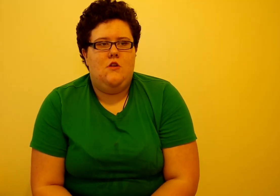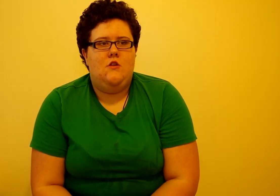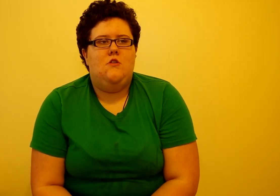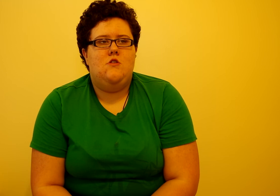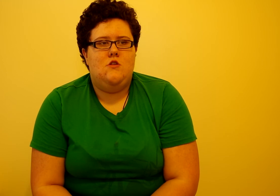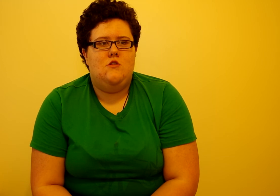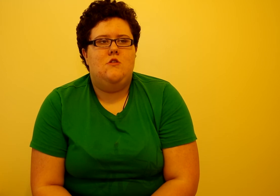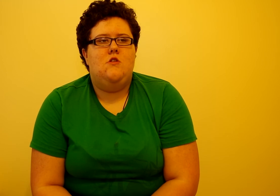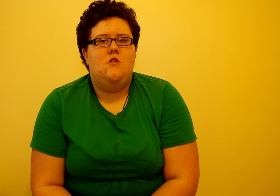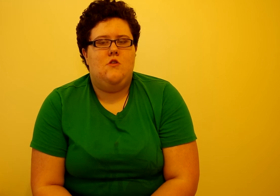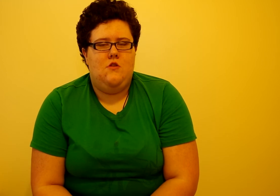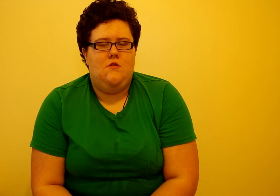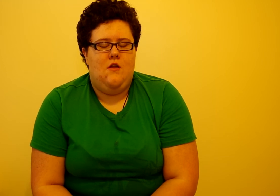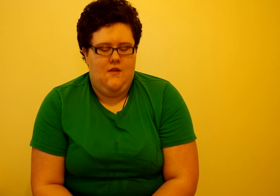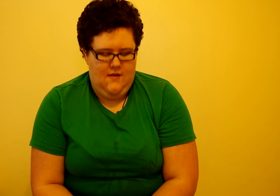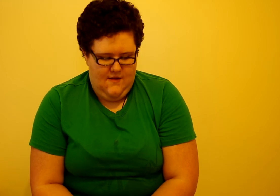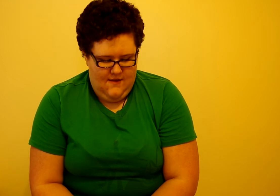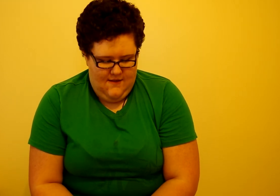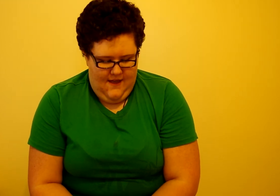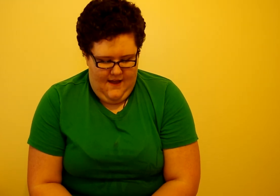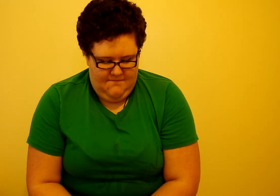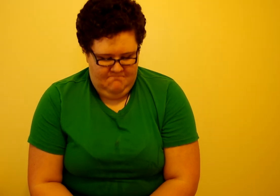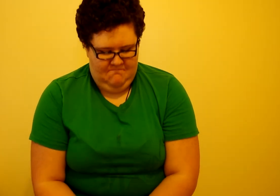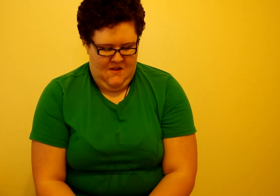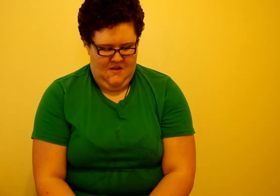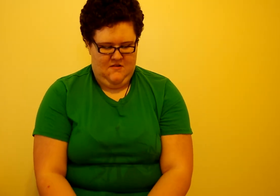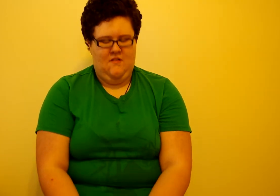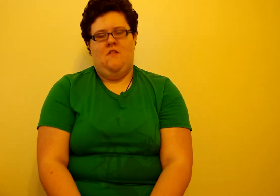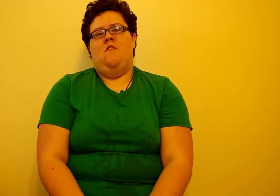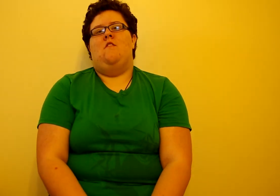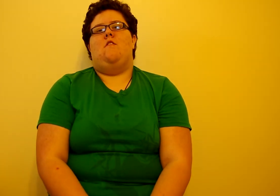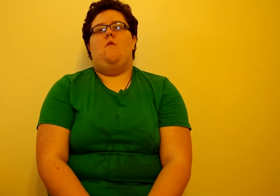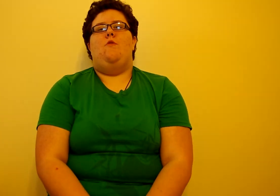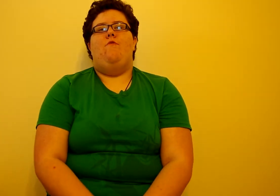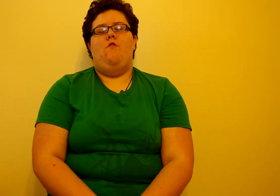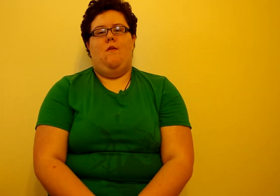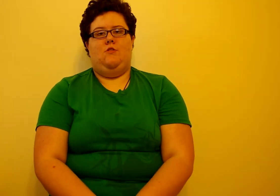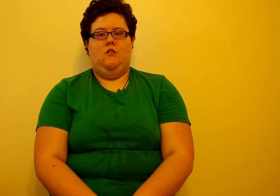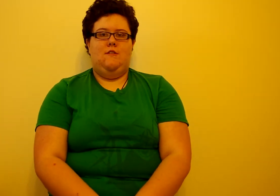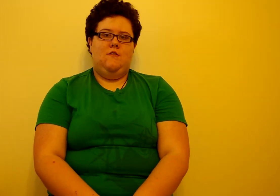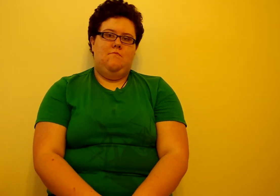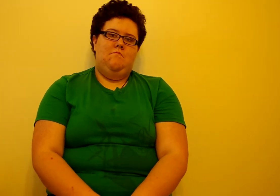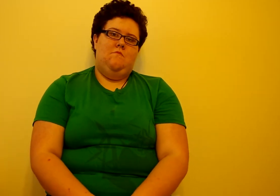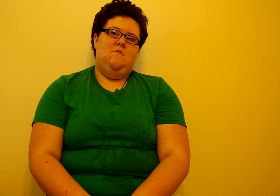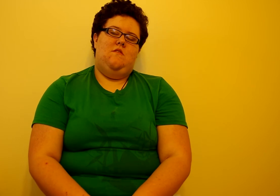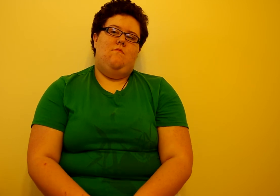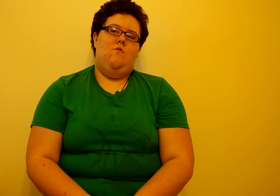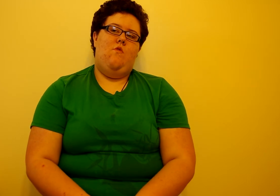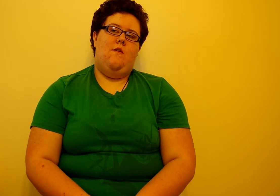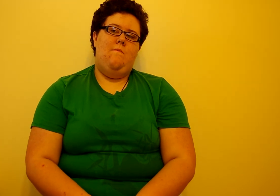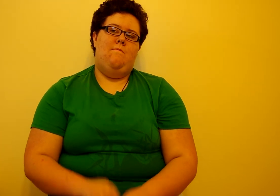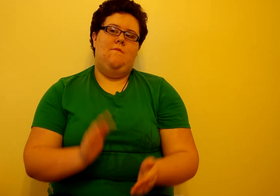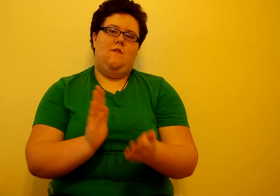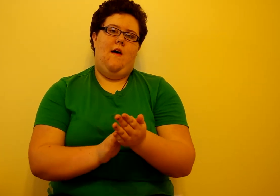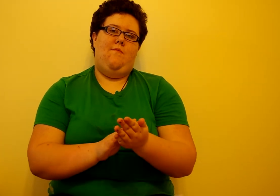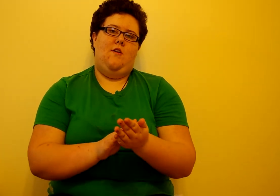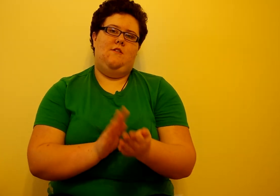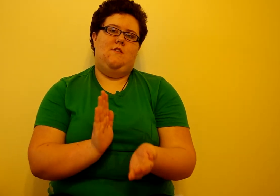do do do do. That. A couple different options. Number 1, clap your hands to the